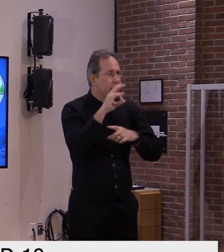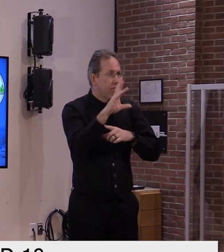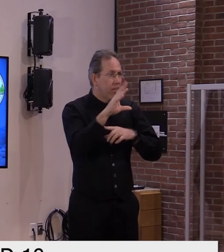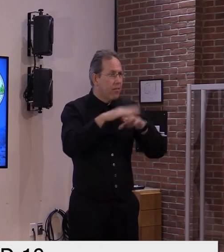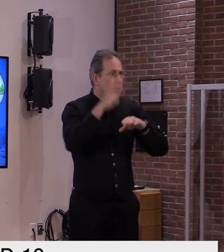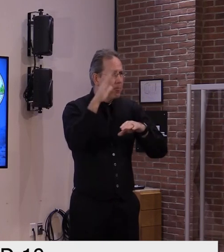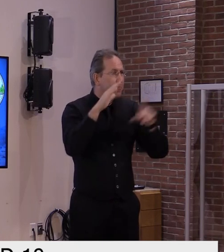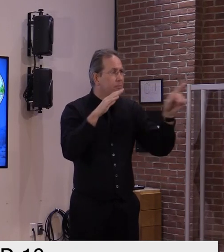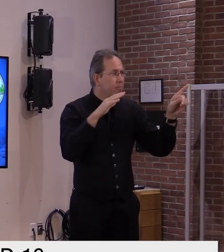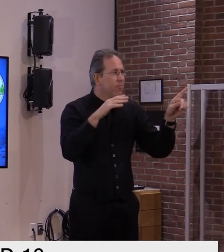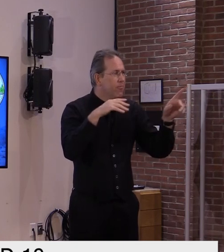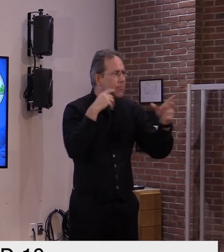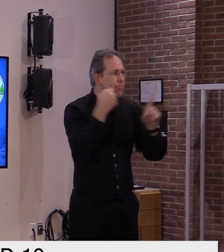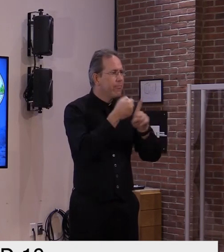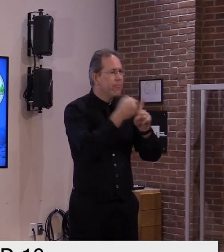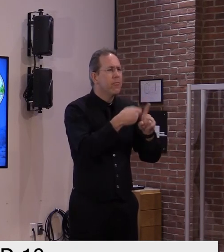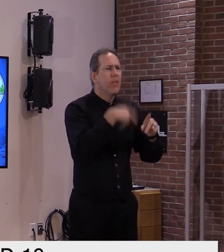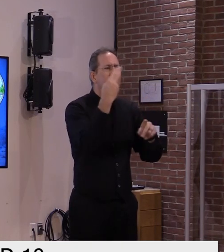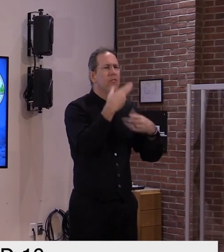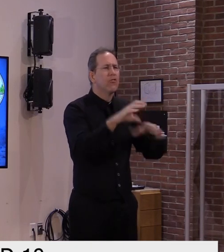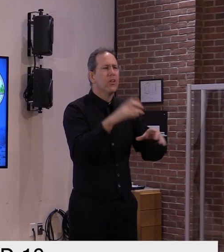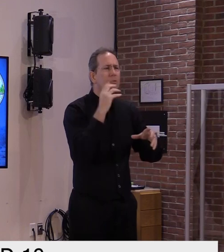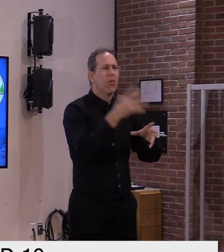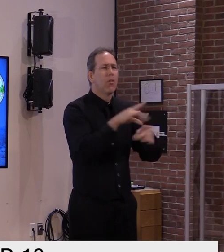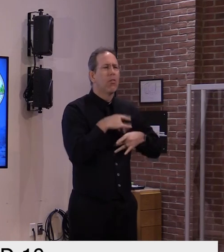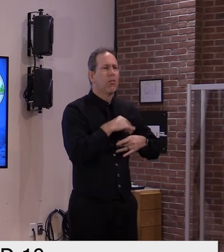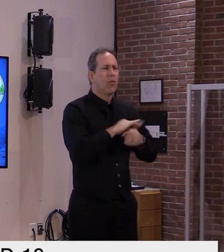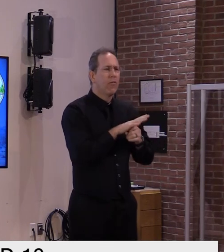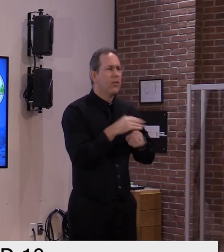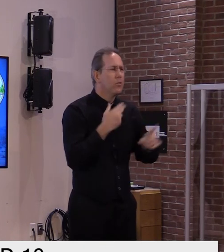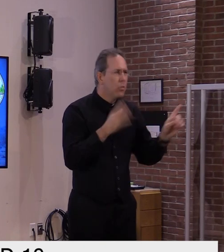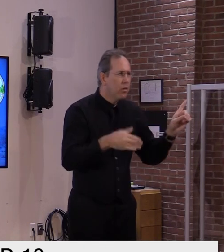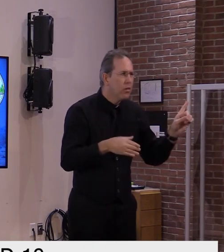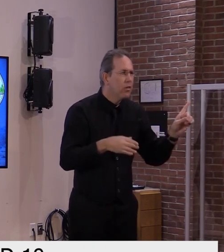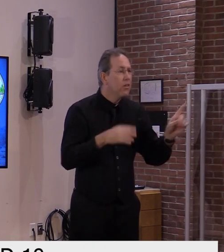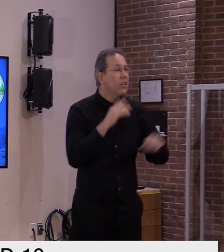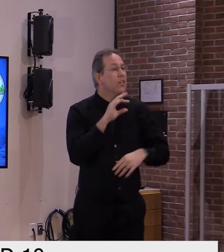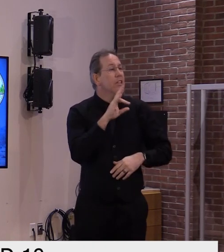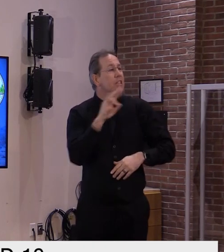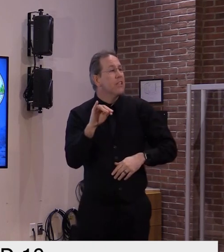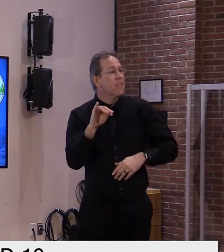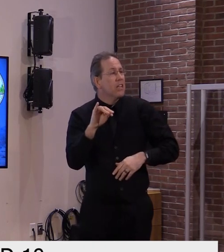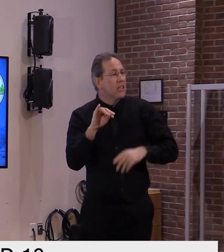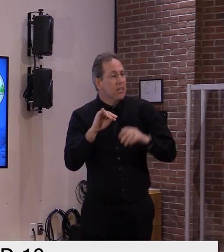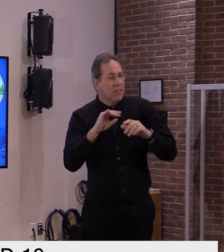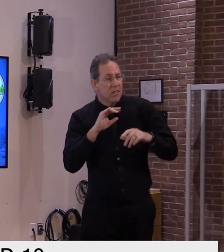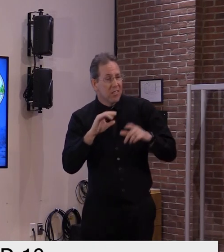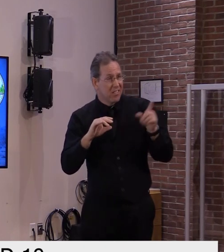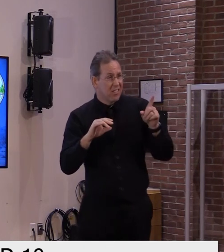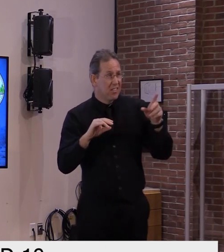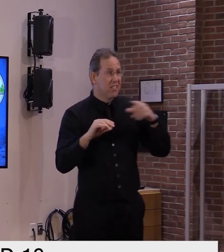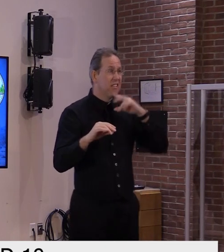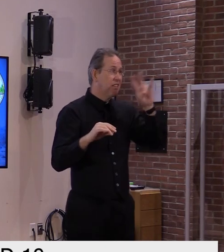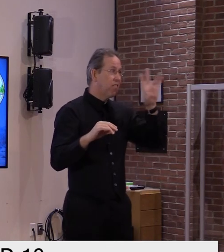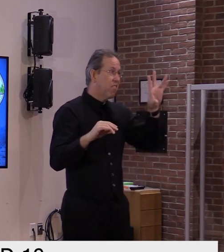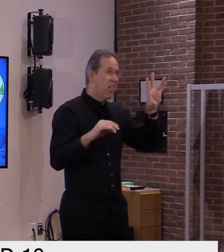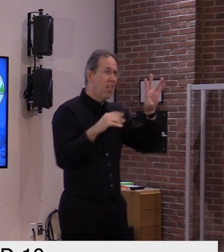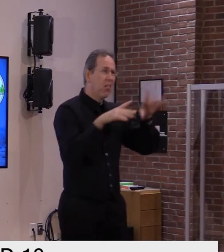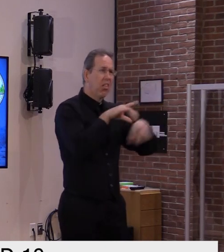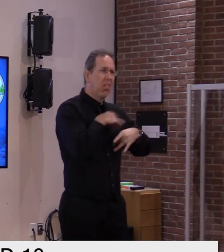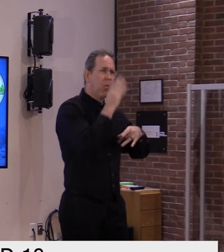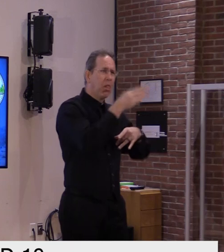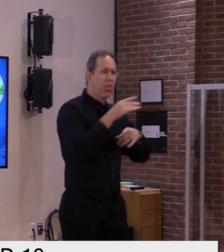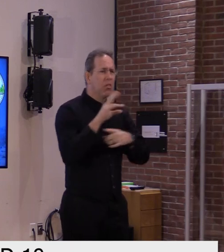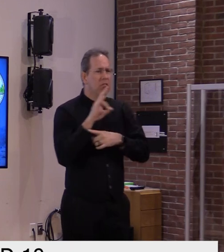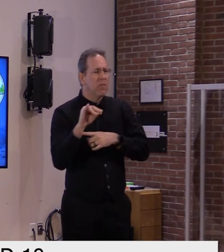than those over 70. Those over 70 are much higher risk than those over 65. And those over 65